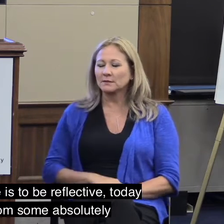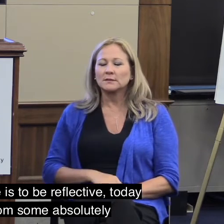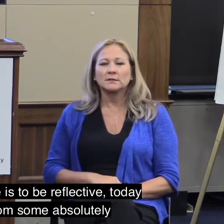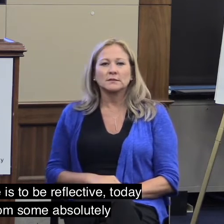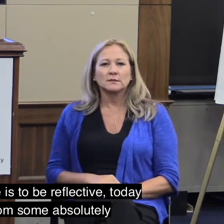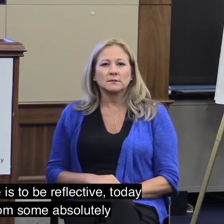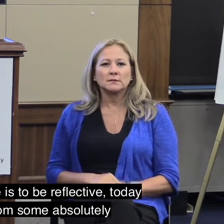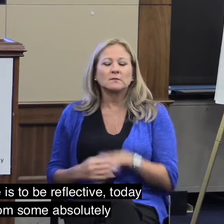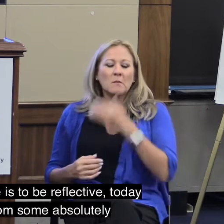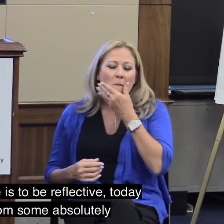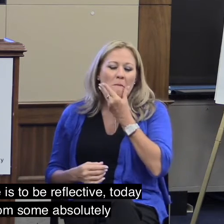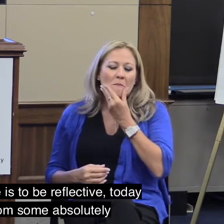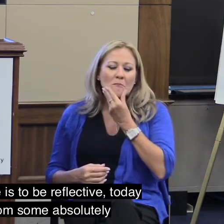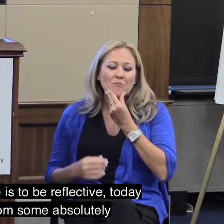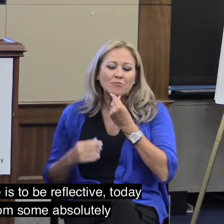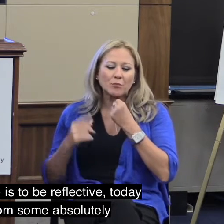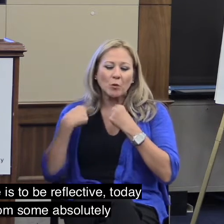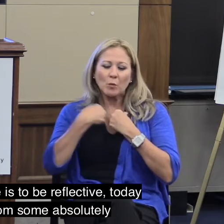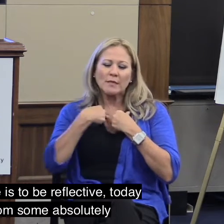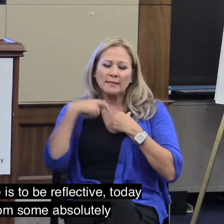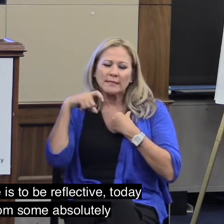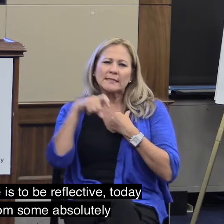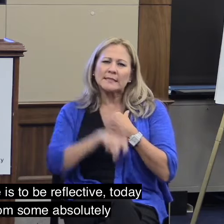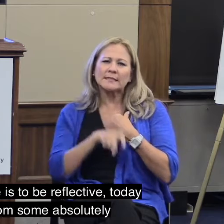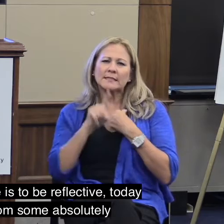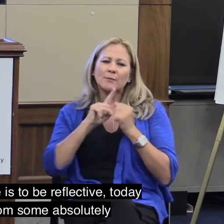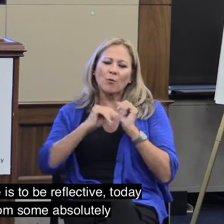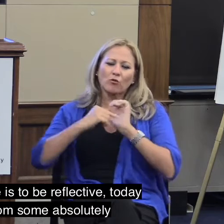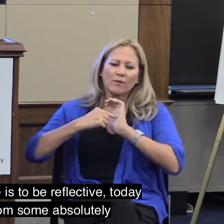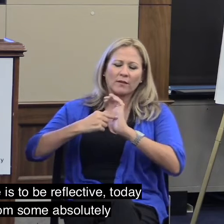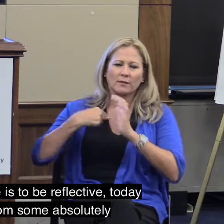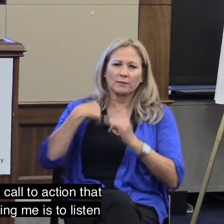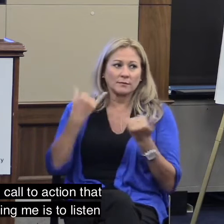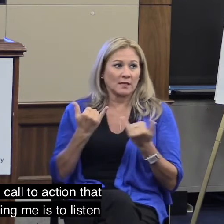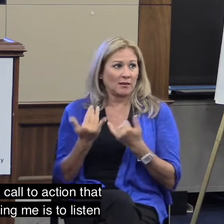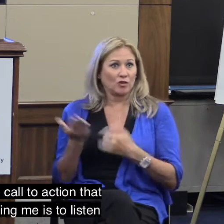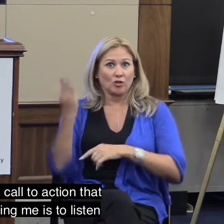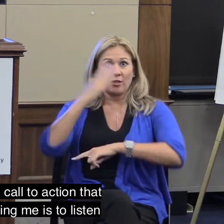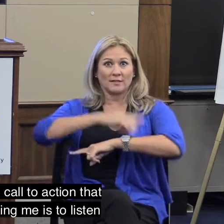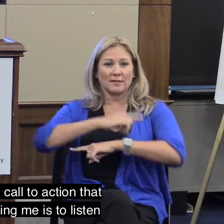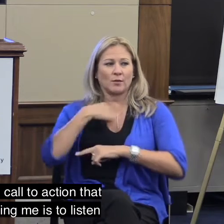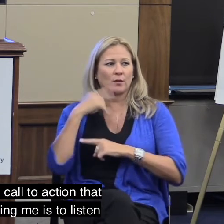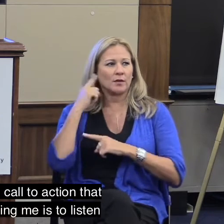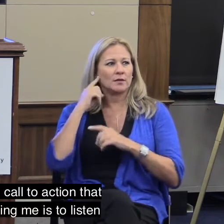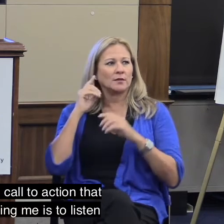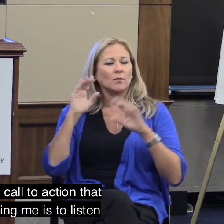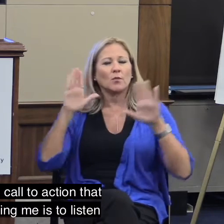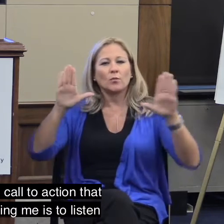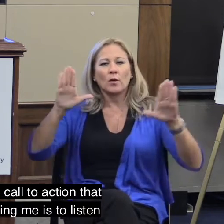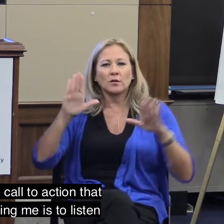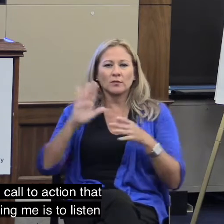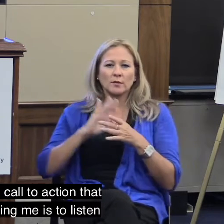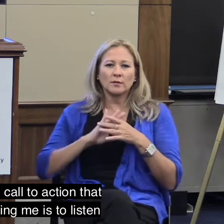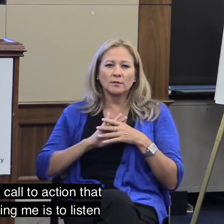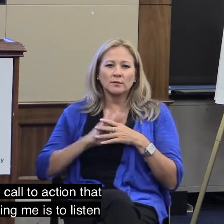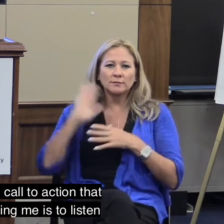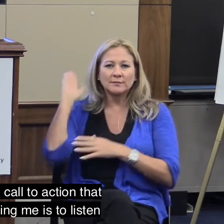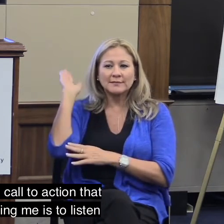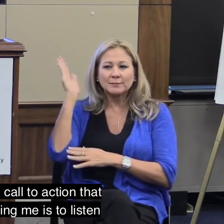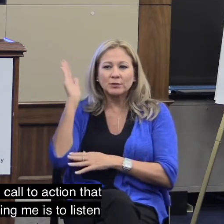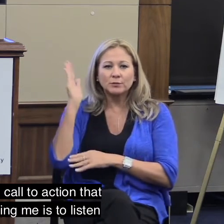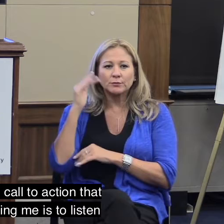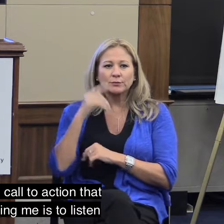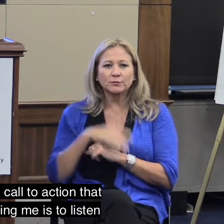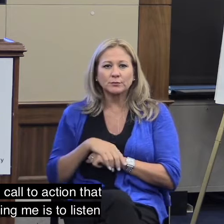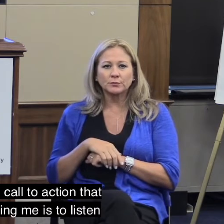of exactly, today we're going to be hearing from some absolutely magnificent speakers. The call to action that